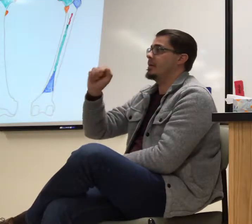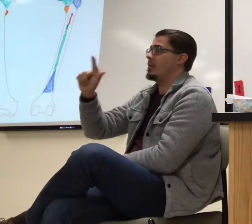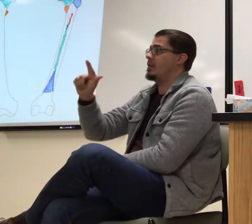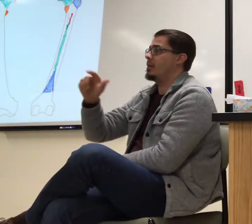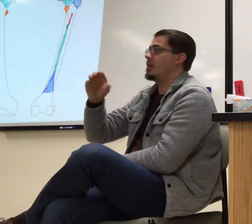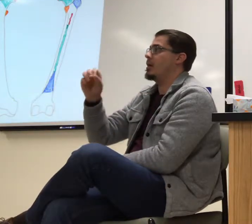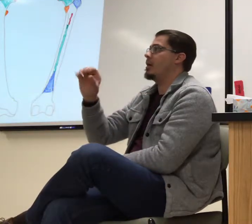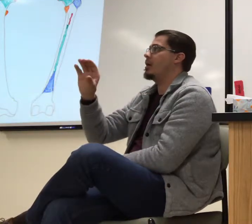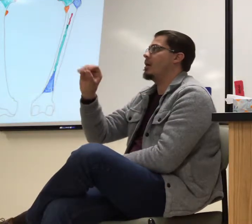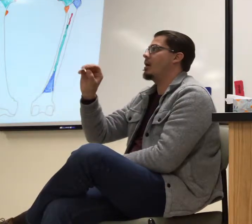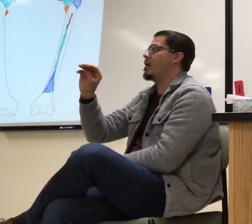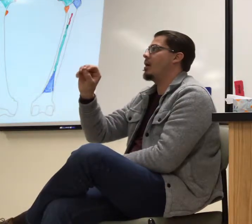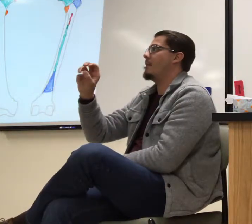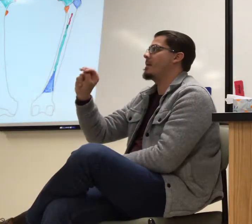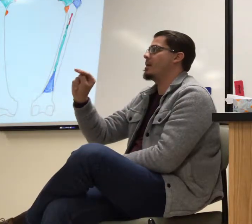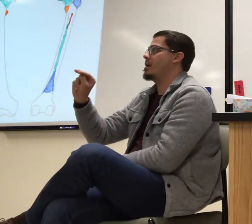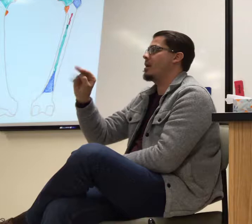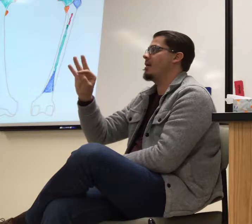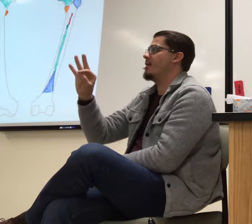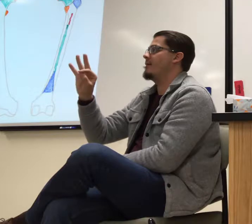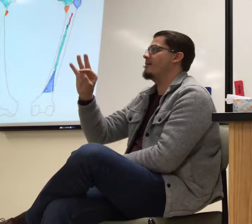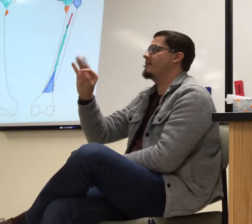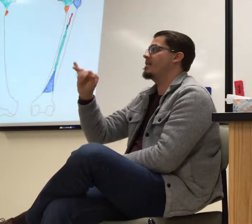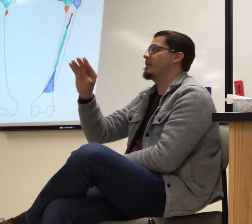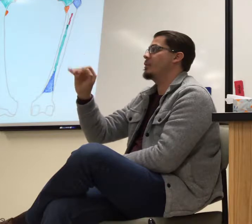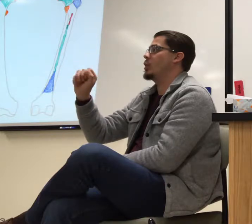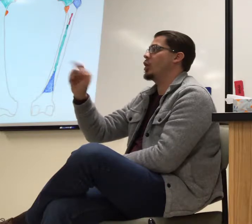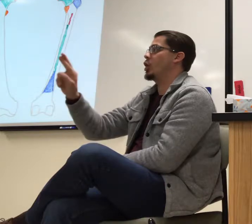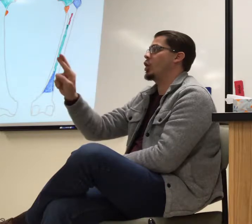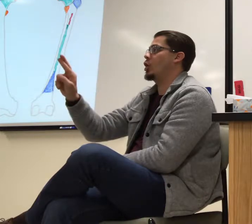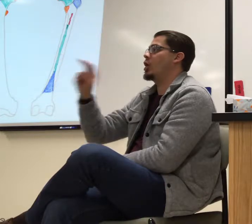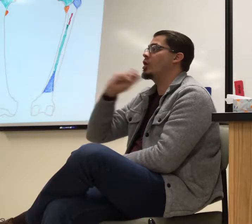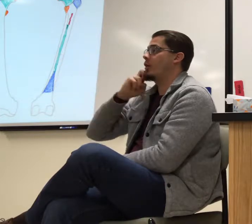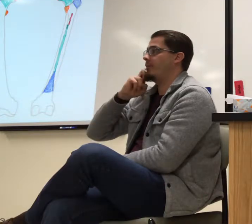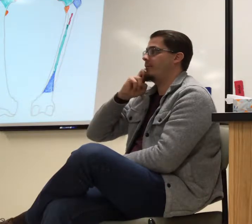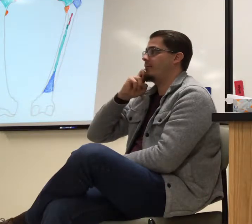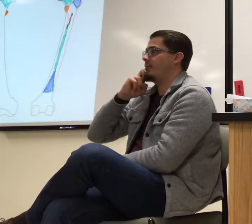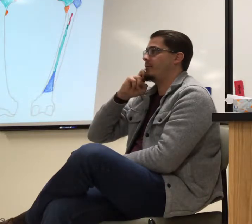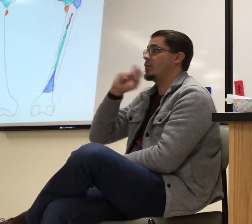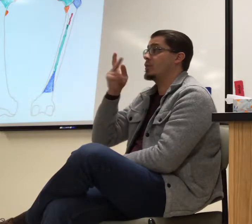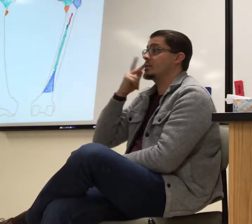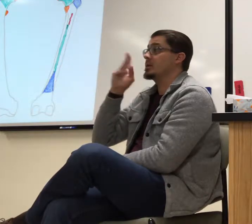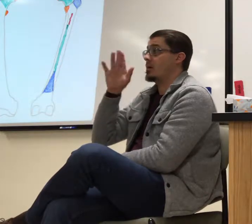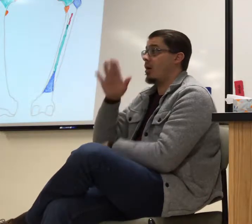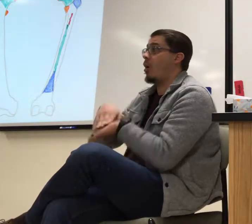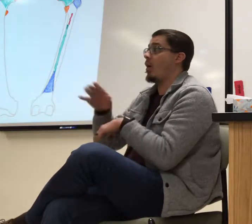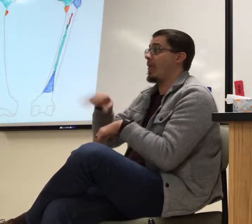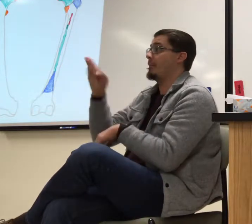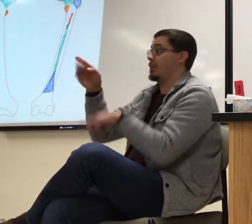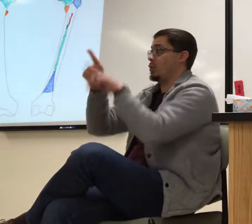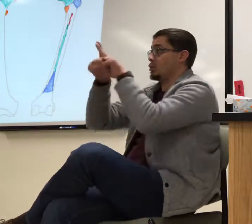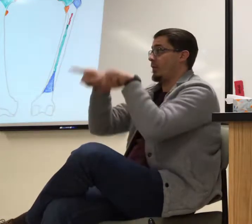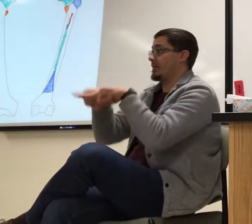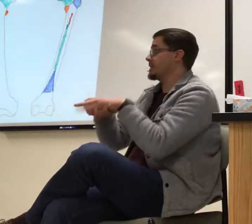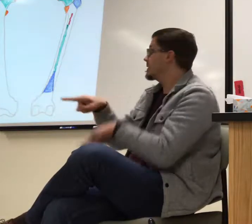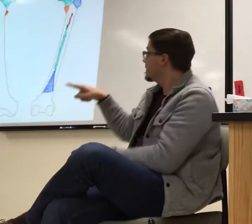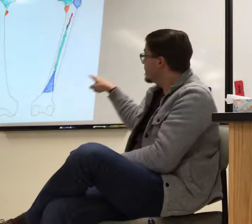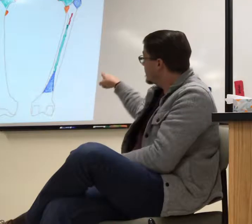common fibular nerve. Those are two nerves that you see on that surface.